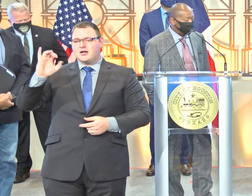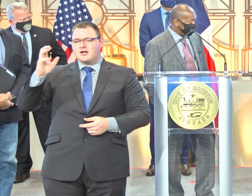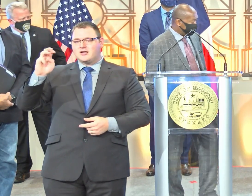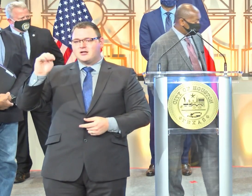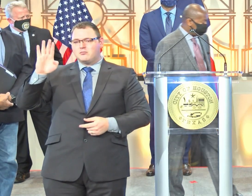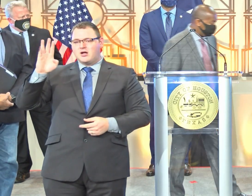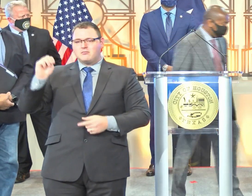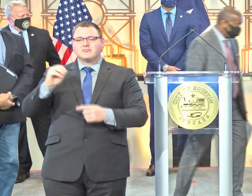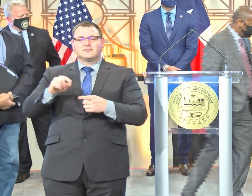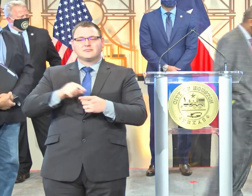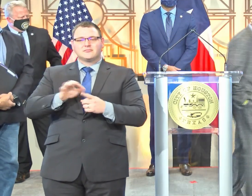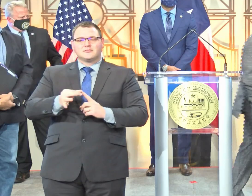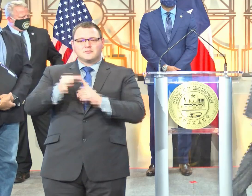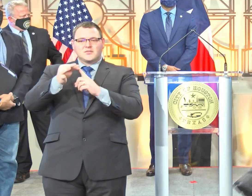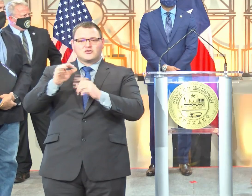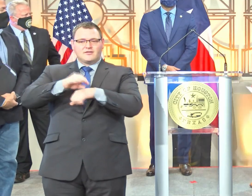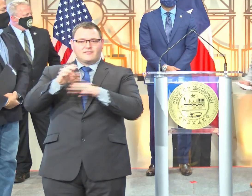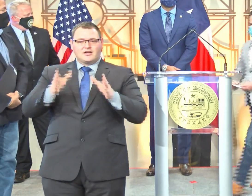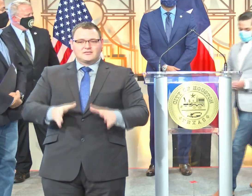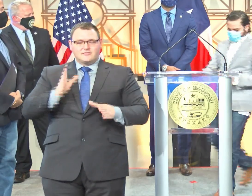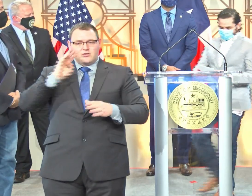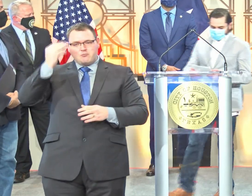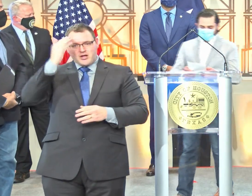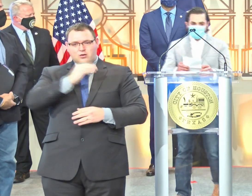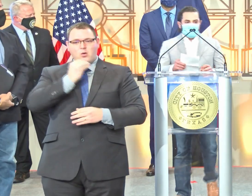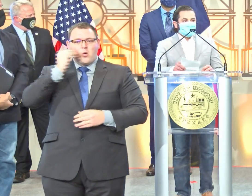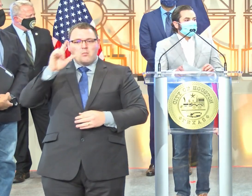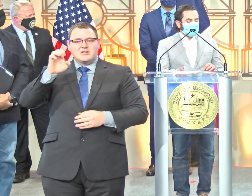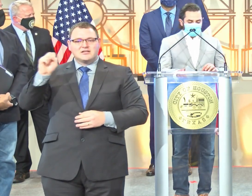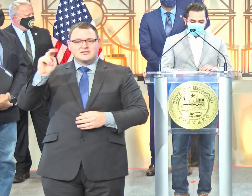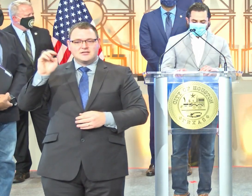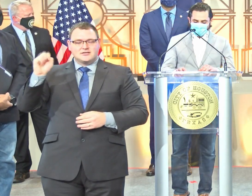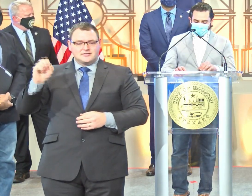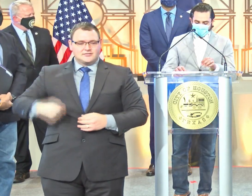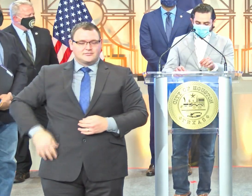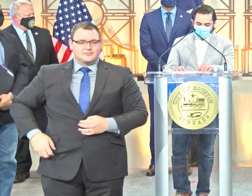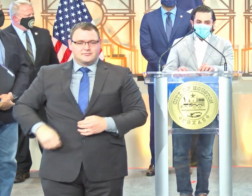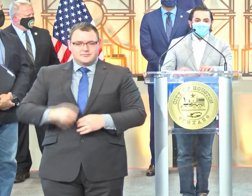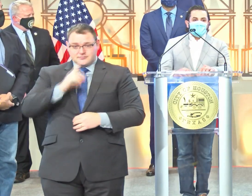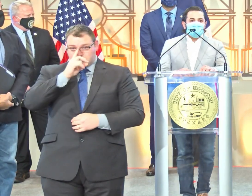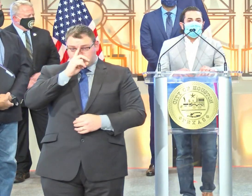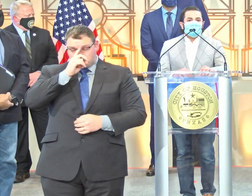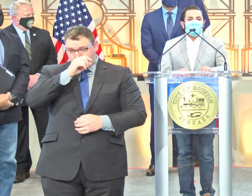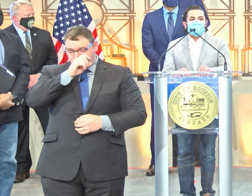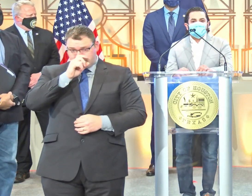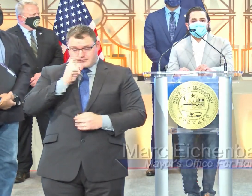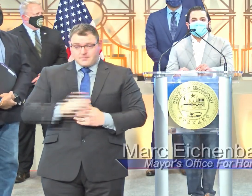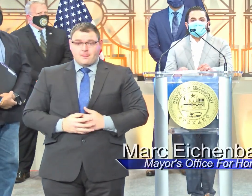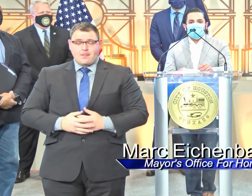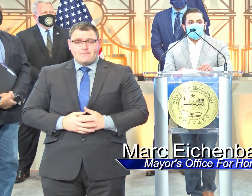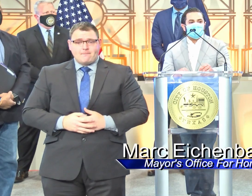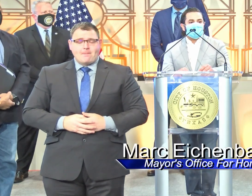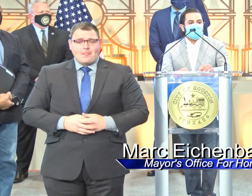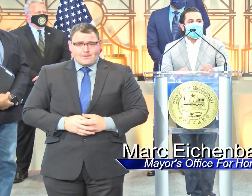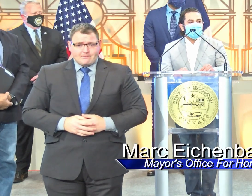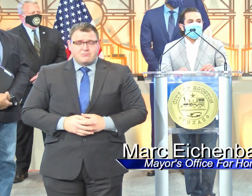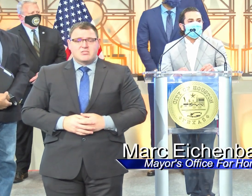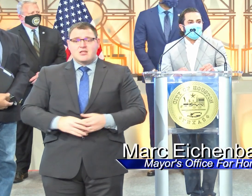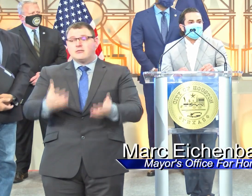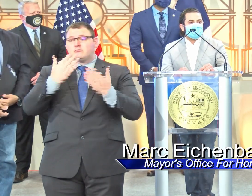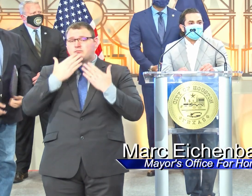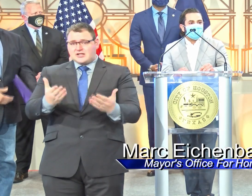services. Finally, there has been some changes in the budgeting. This is a complex process. The budget has moved from $56